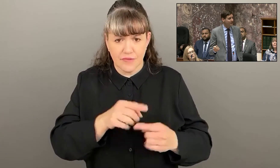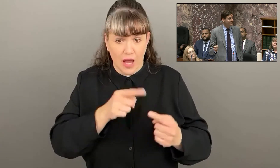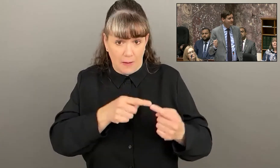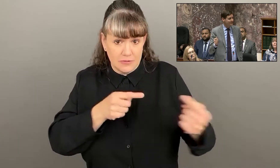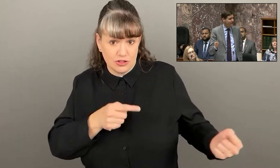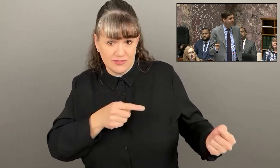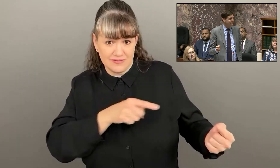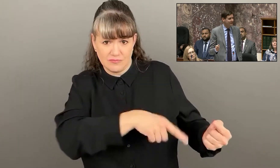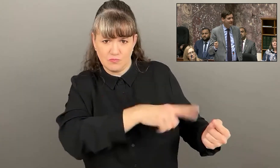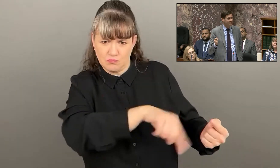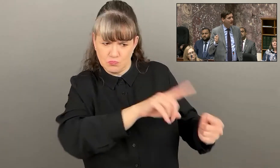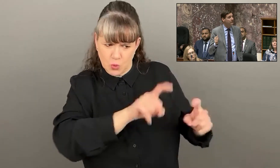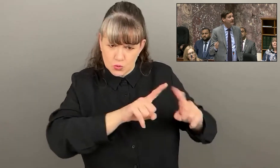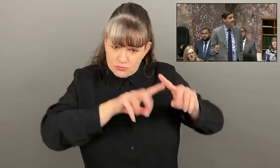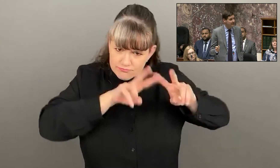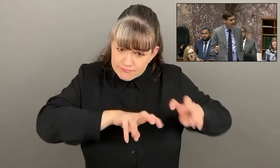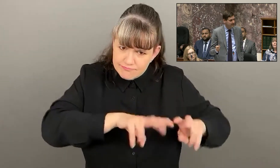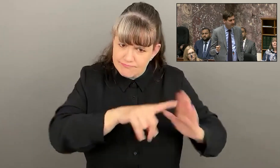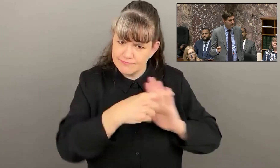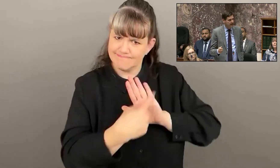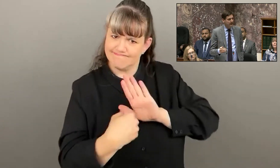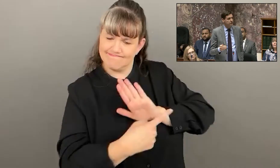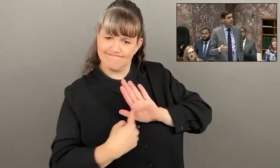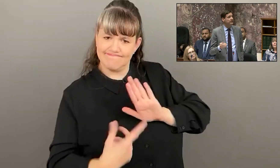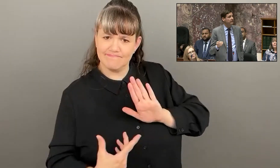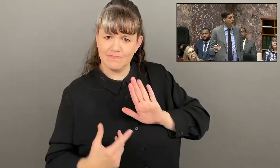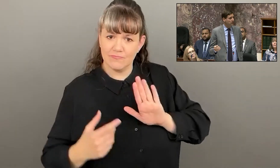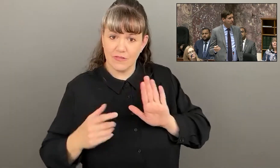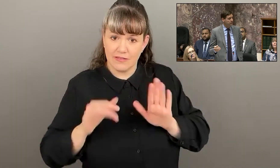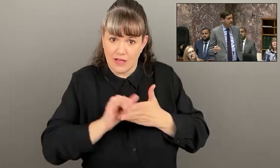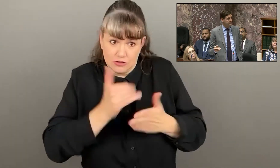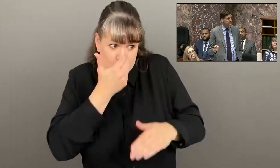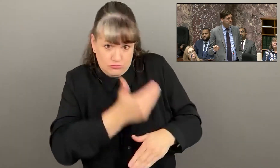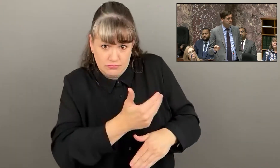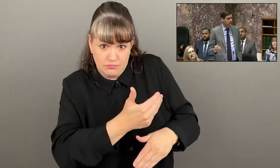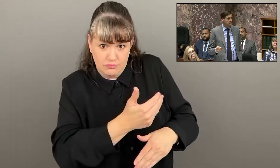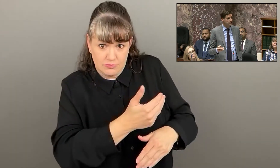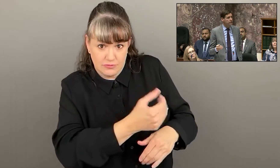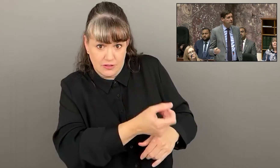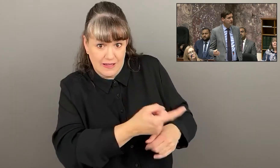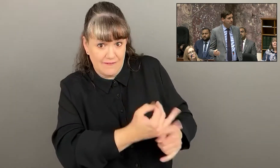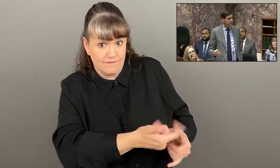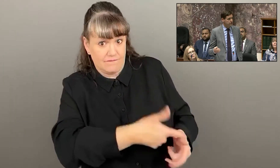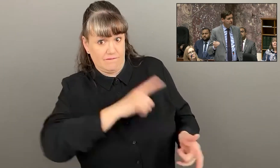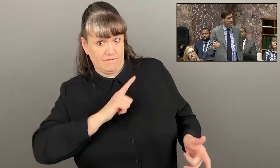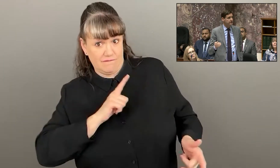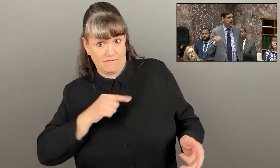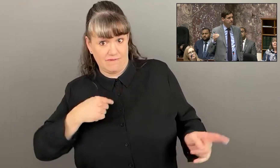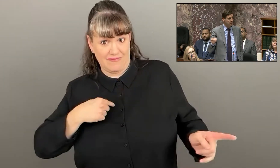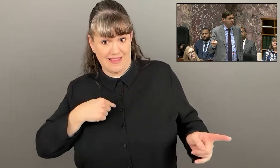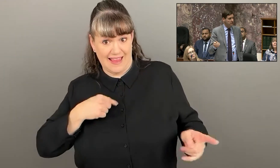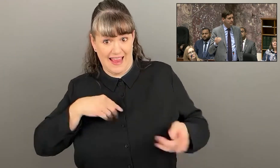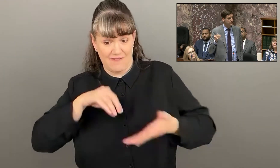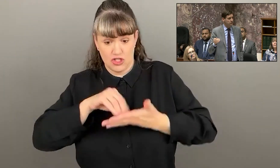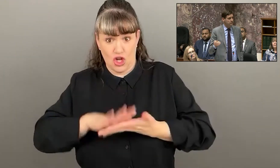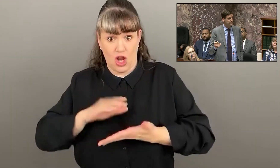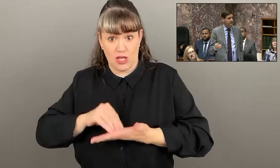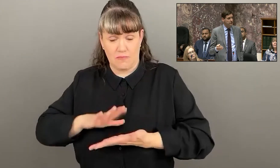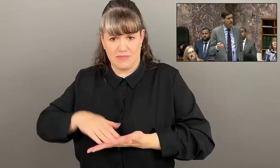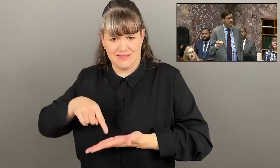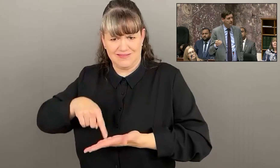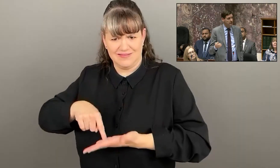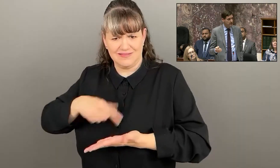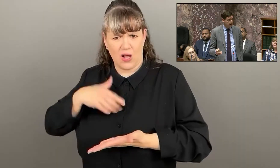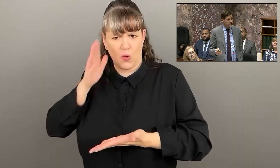had those documents on the other government, I wouldn't have hesitated. And she shouldn't get a phone call from police for doing her job. She was sent here by British Columbians to do a